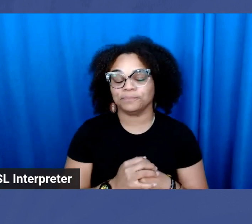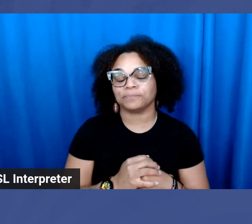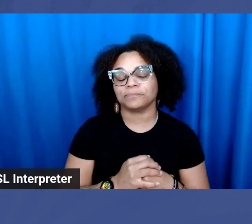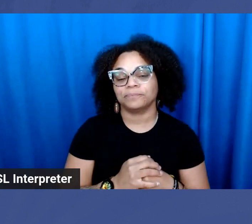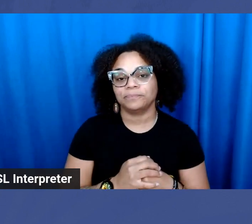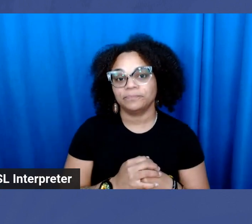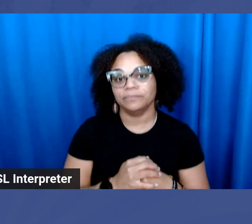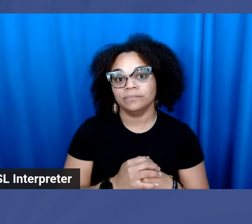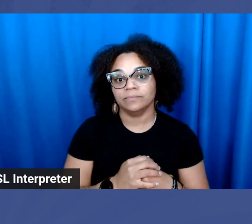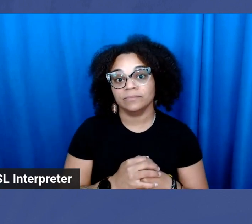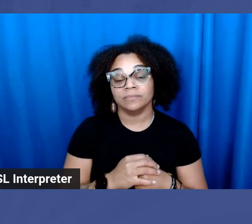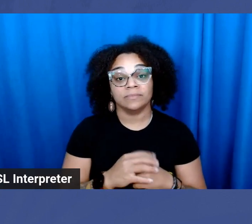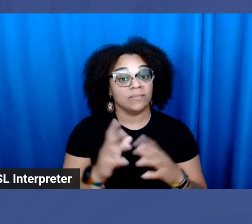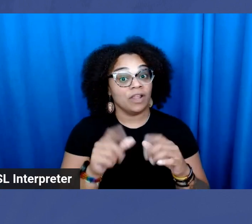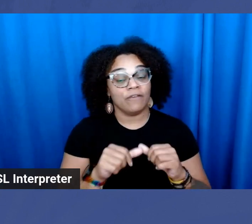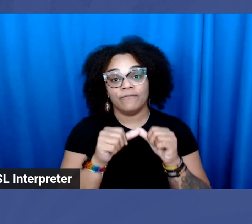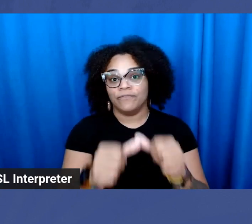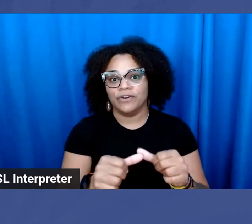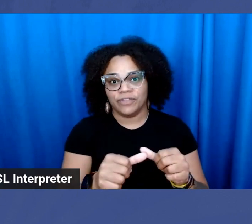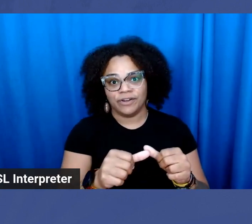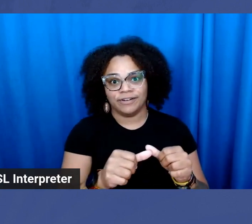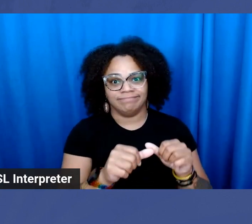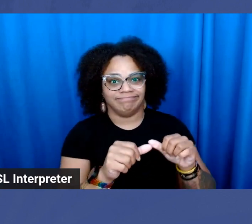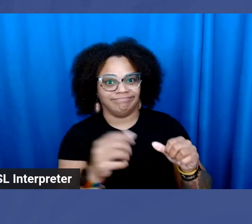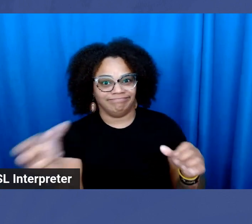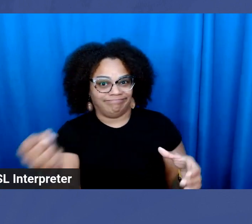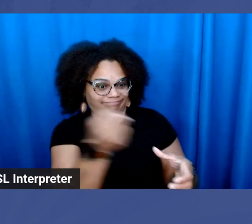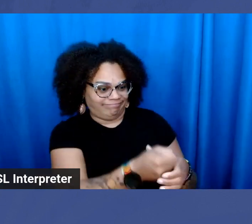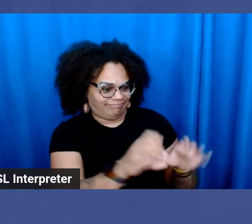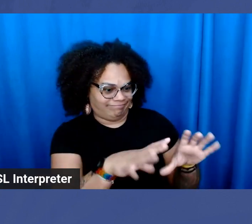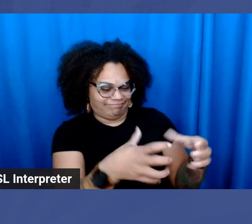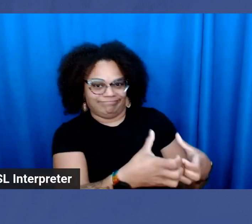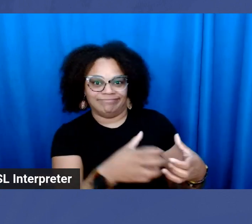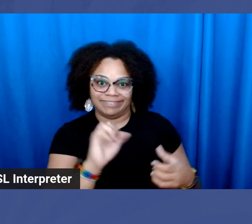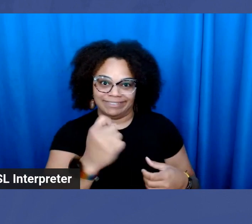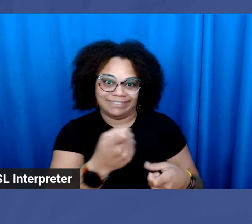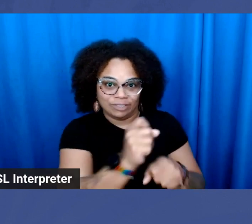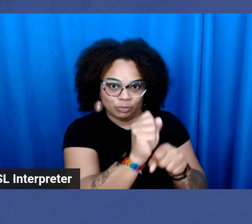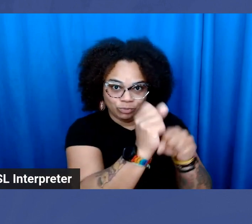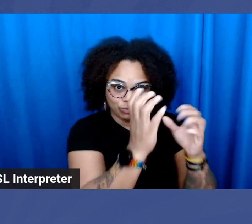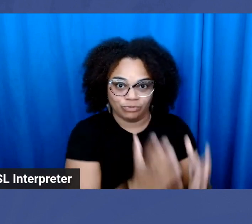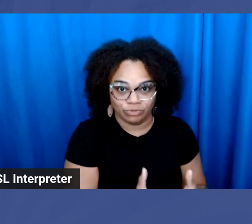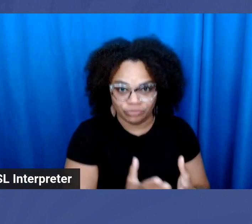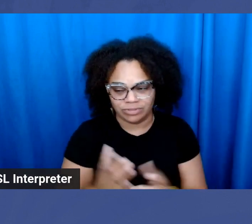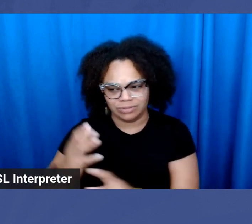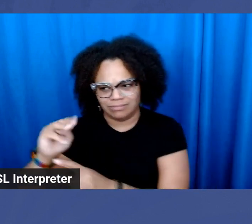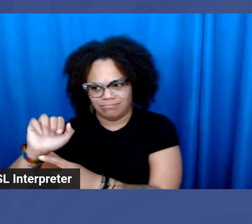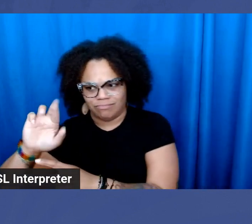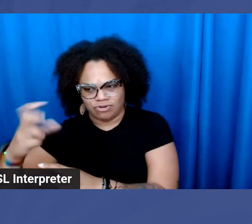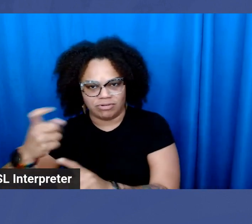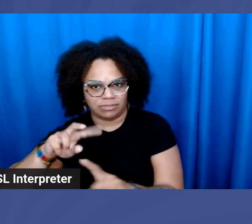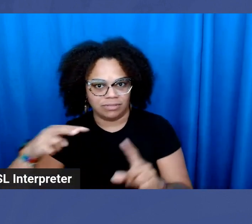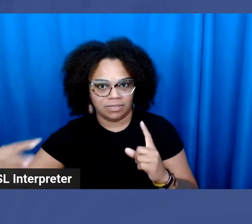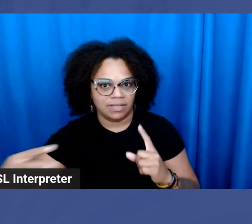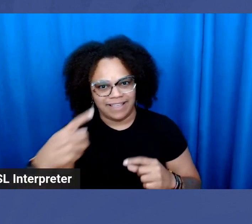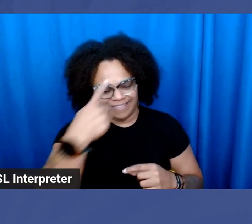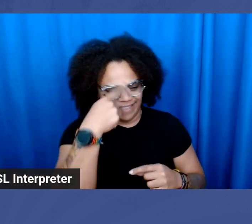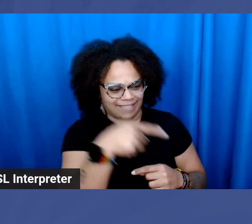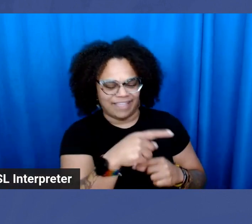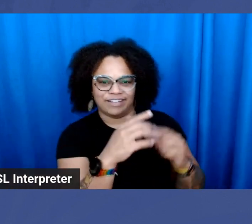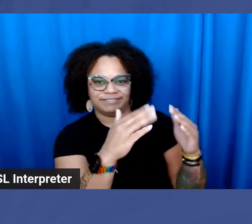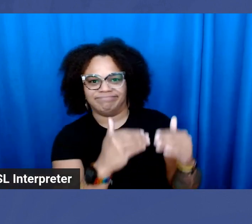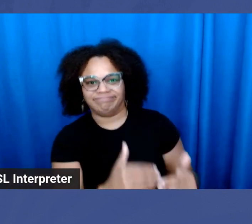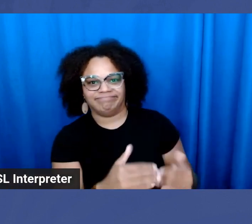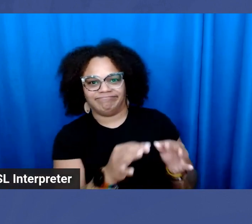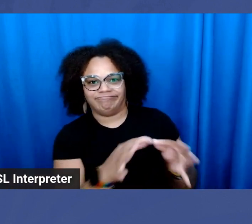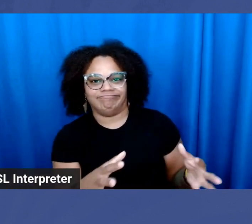A further categorization of sex workers by Marx as part of the lumpenproletariat, a criminal, unproductive underclass,